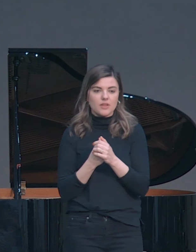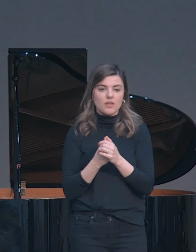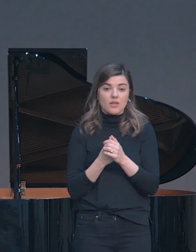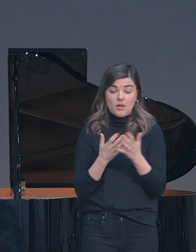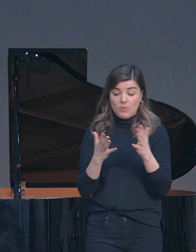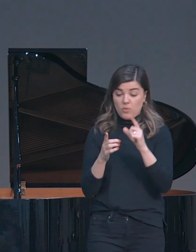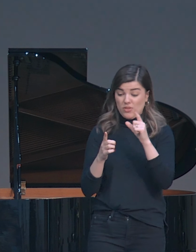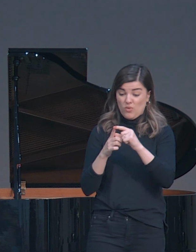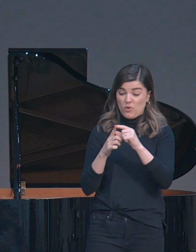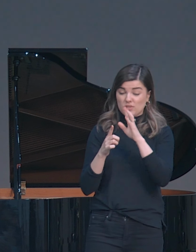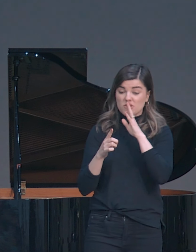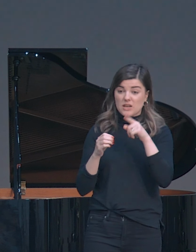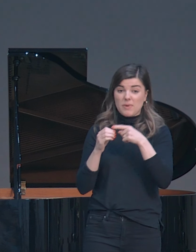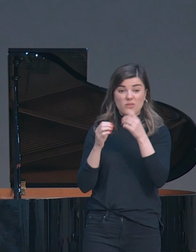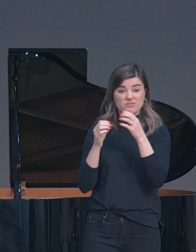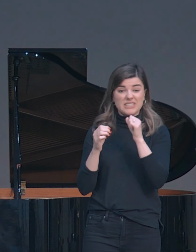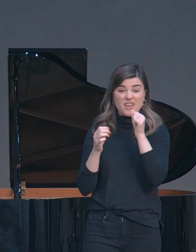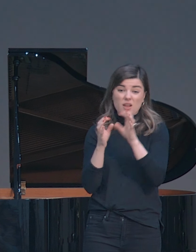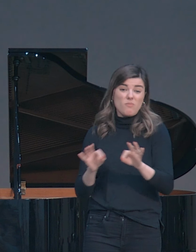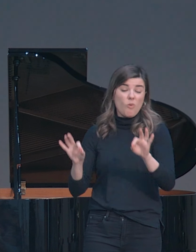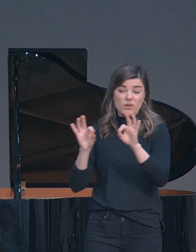words were referring to isn't important.